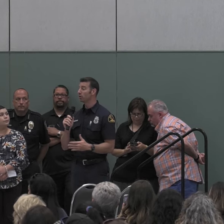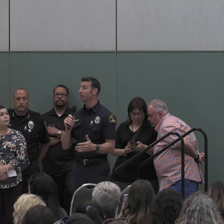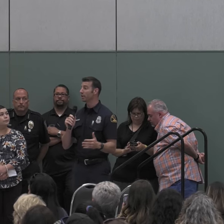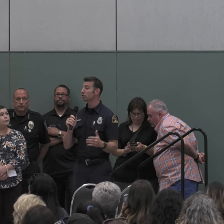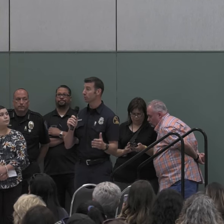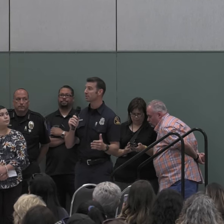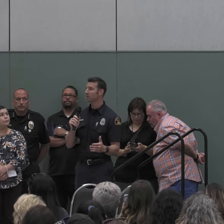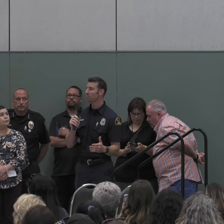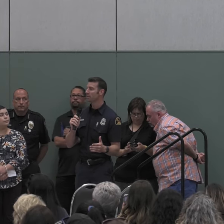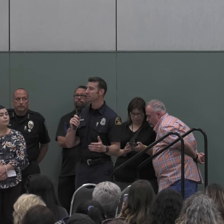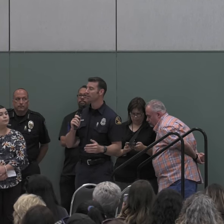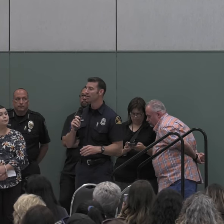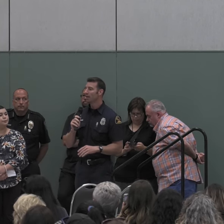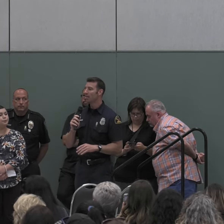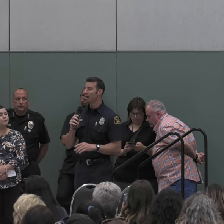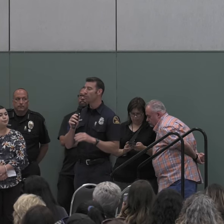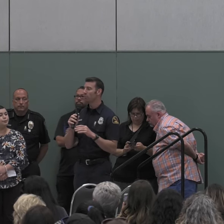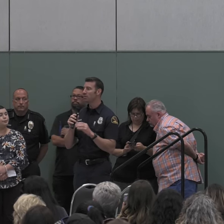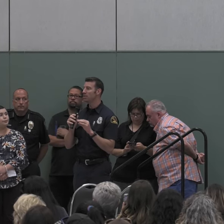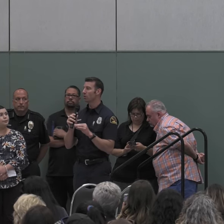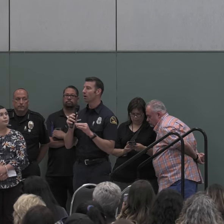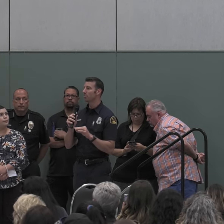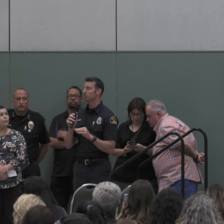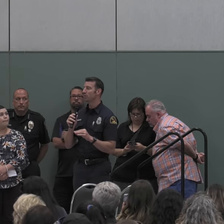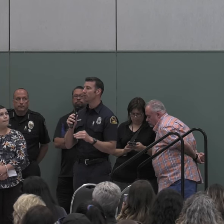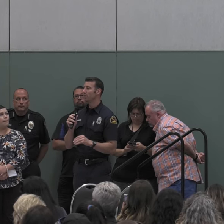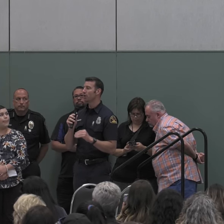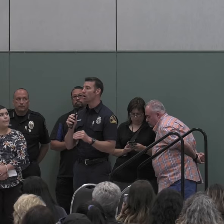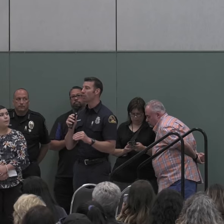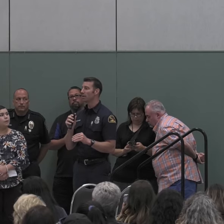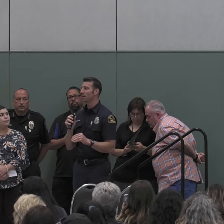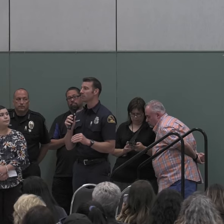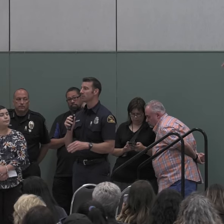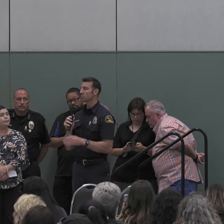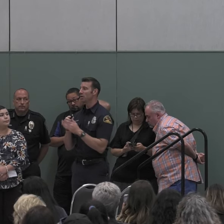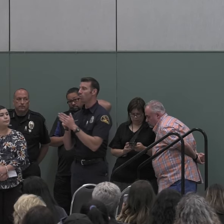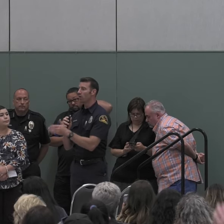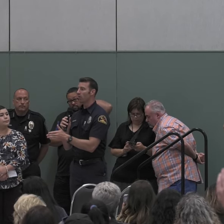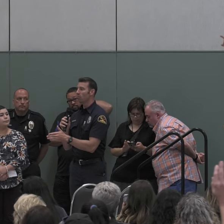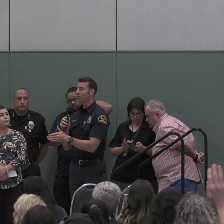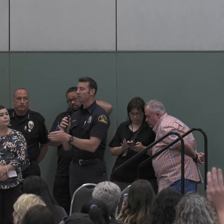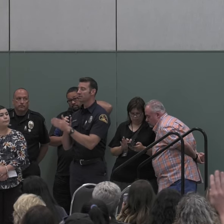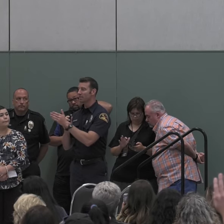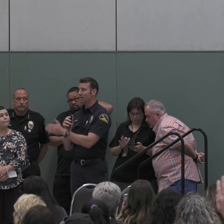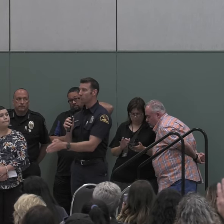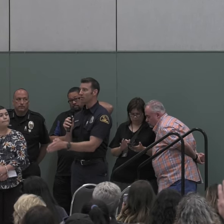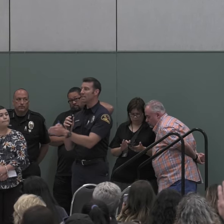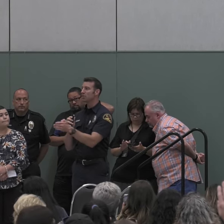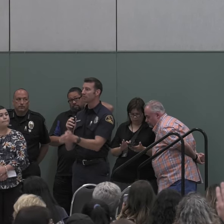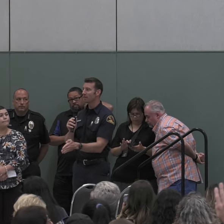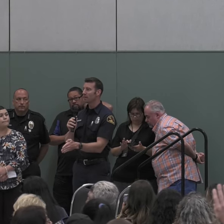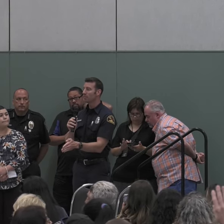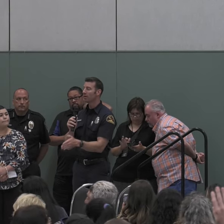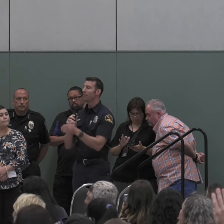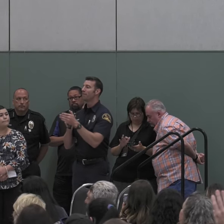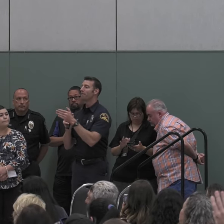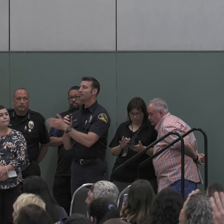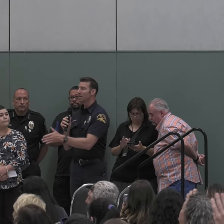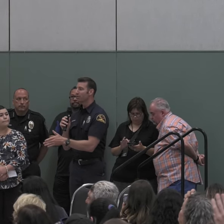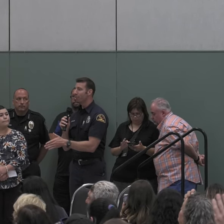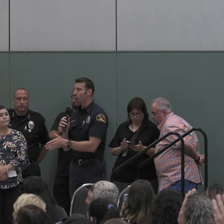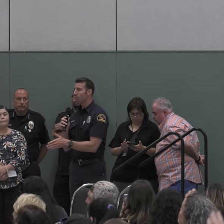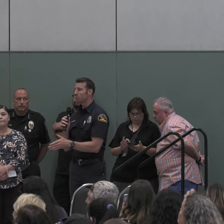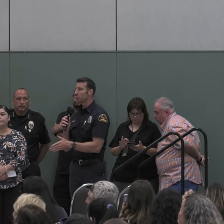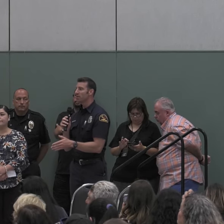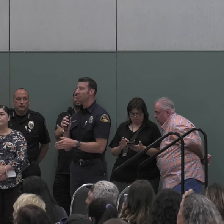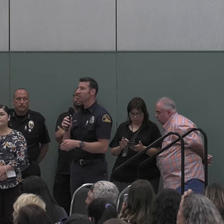you, including insurance companies? That will be your opportunity to go in there, speak one-on-one, sit down with each of them, fill